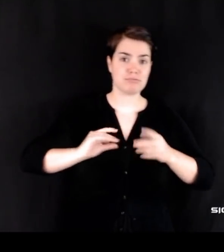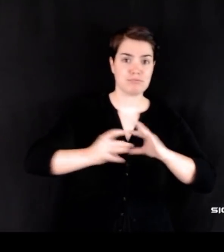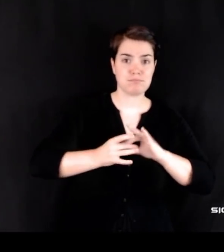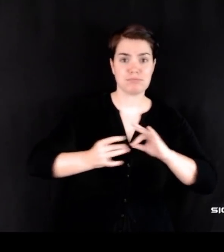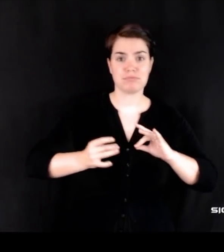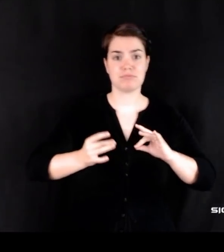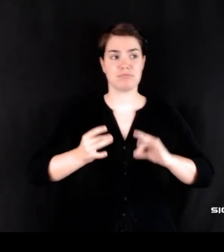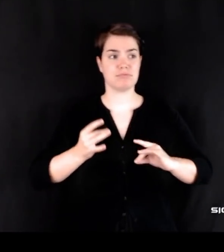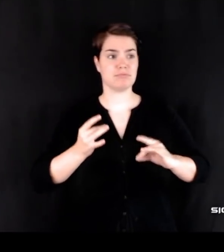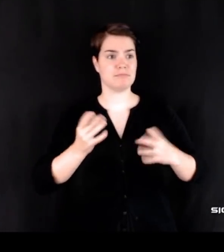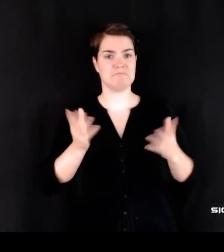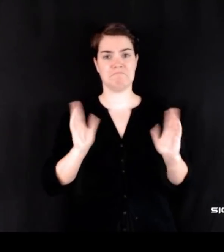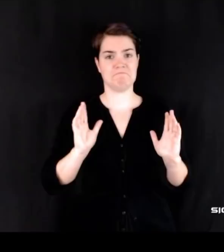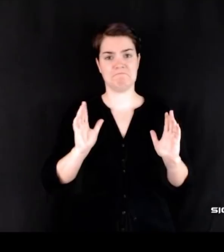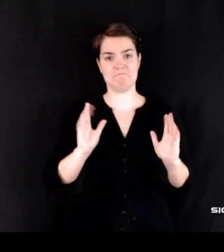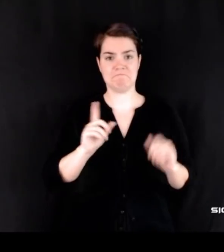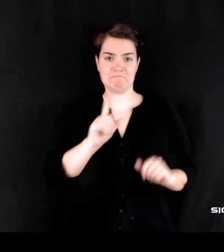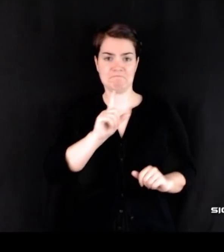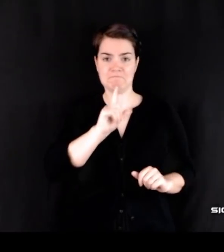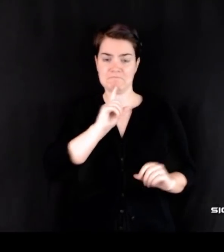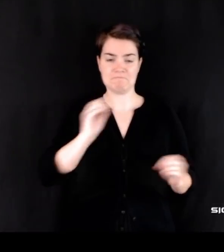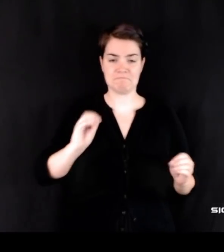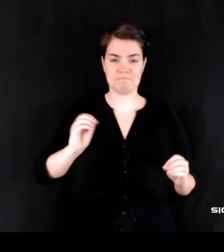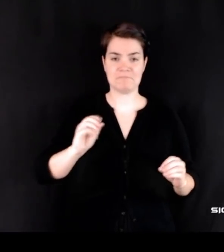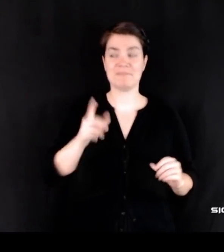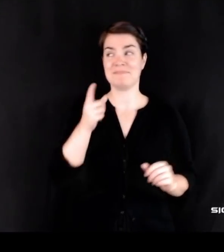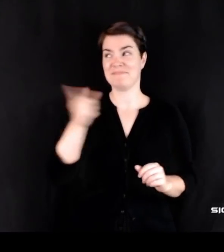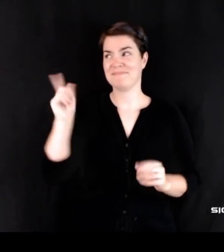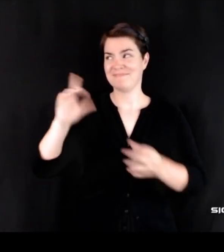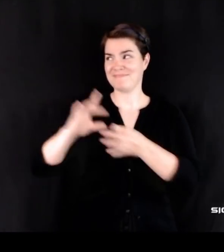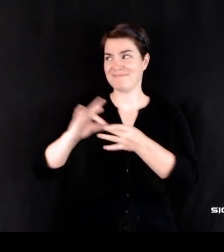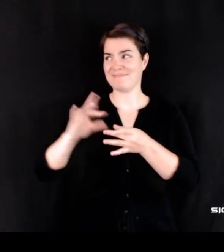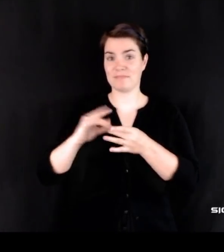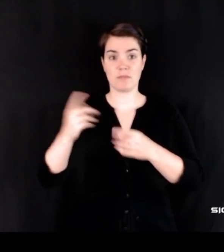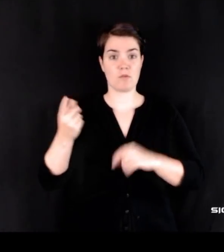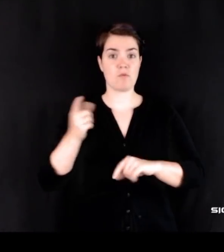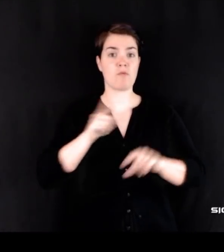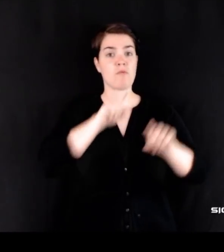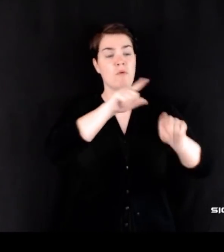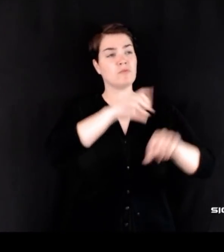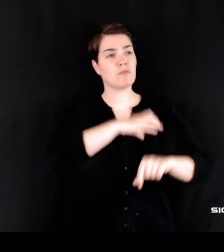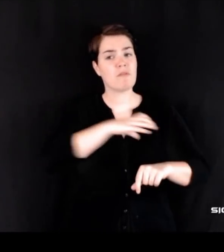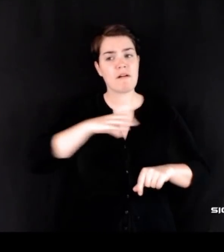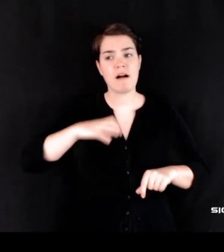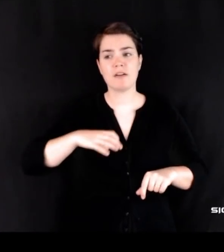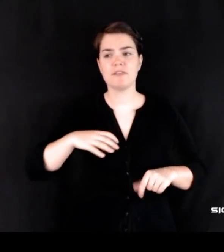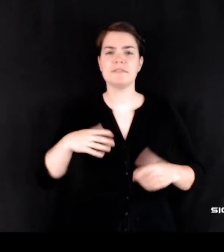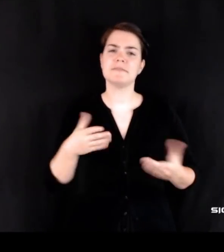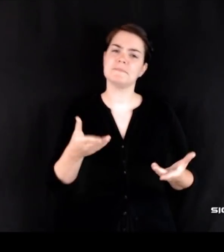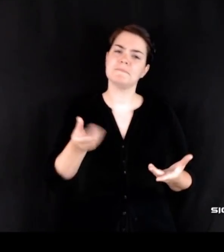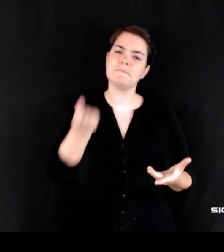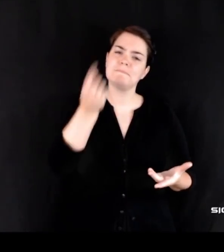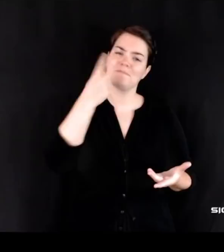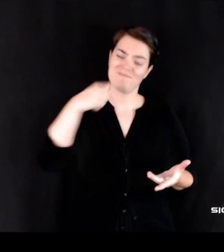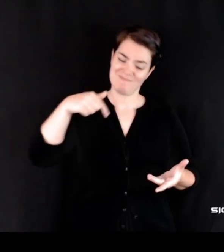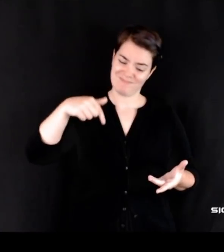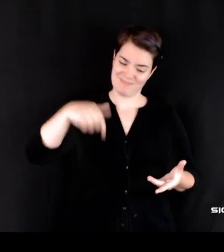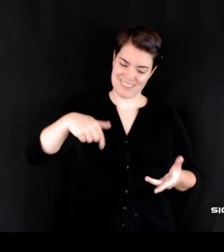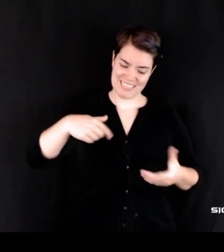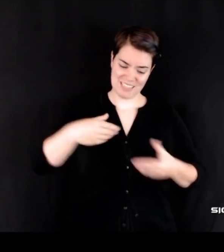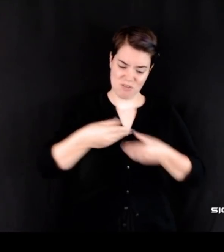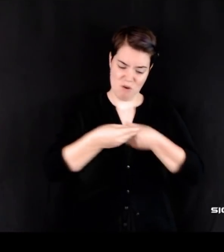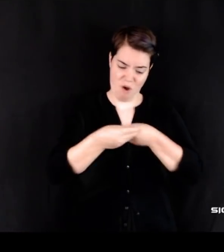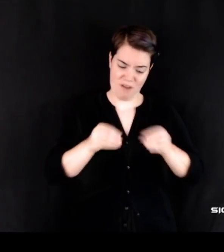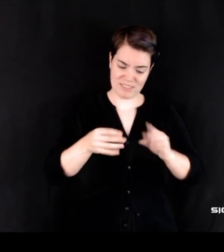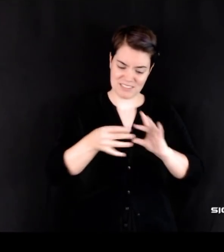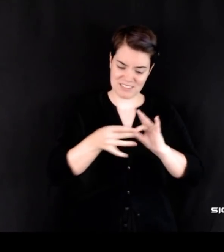matter. There has been discussion about an appearance before Congress. Any testimony from this office would not go beyond